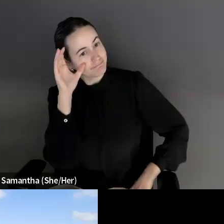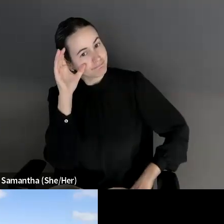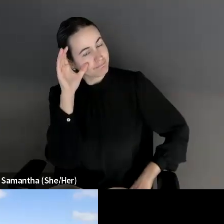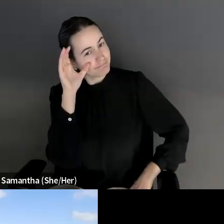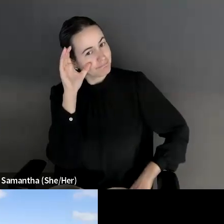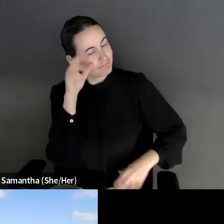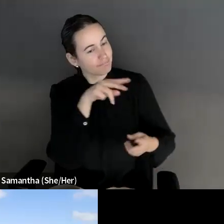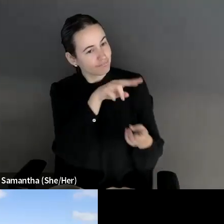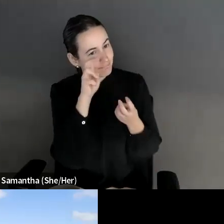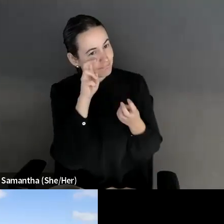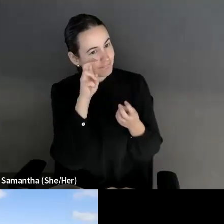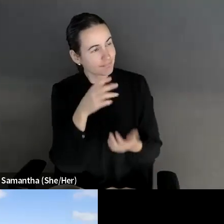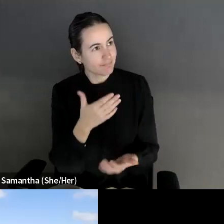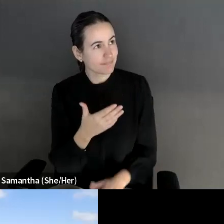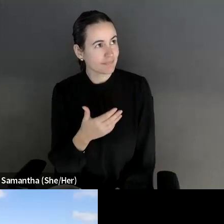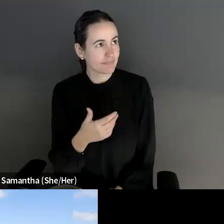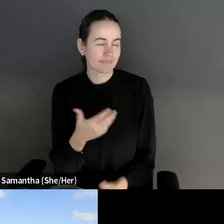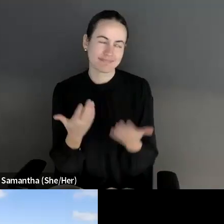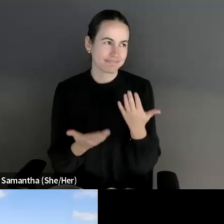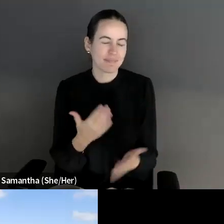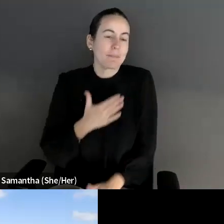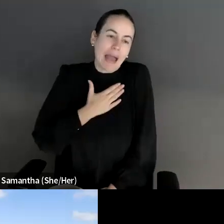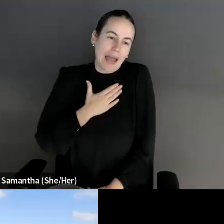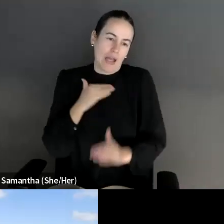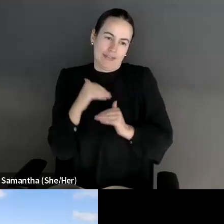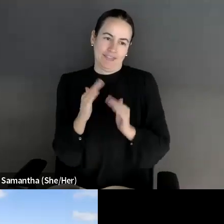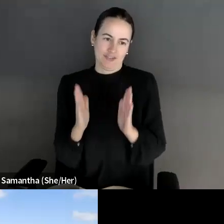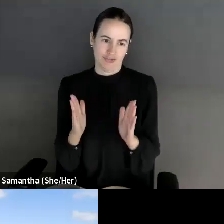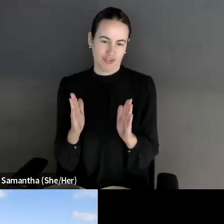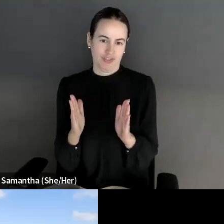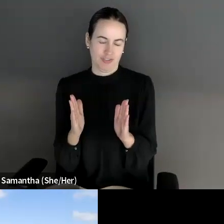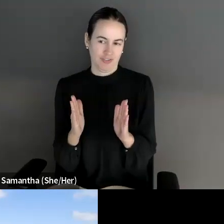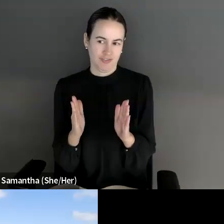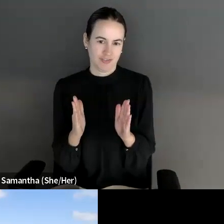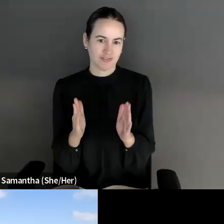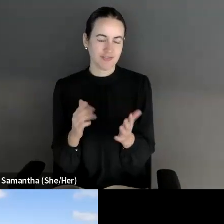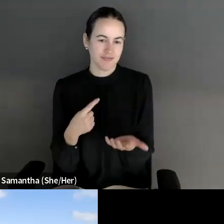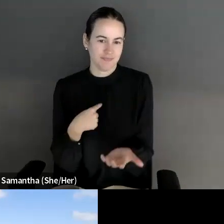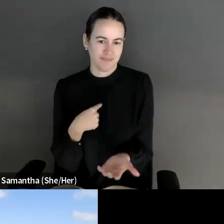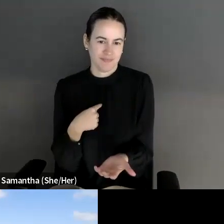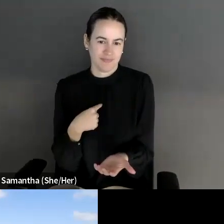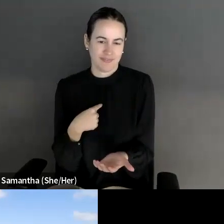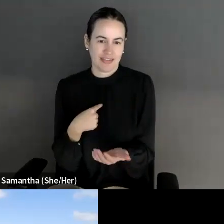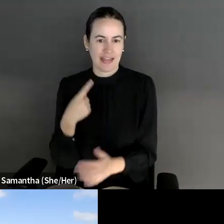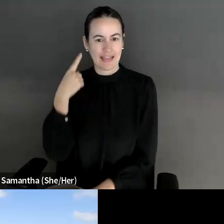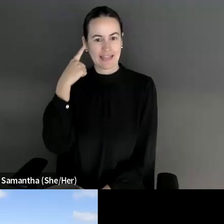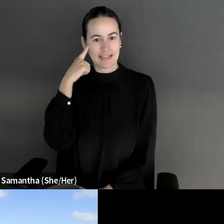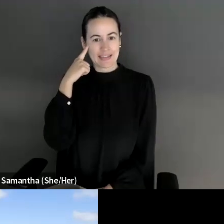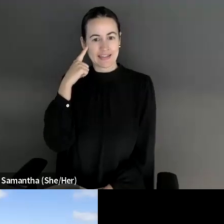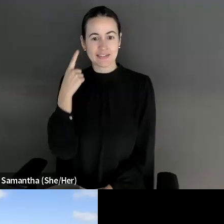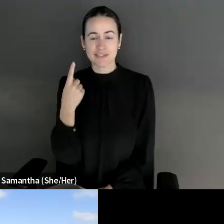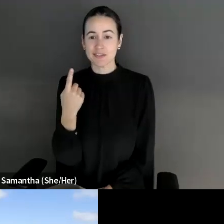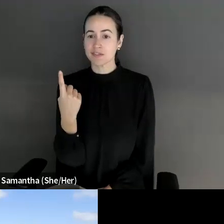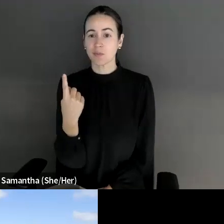you could say it in any way, but to me, it's what a kind of innocent listener